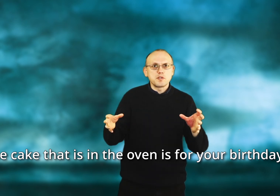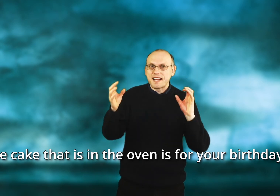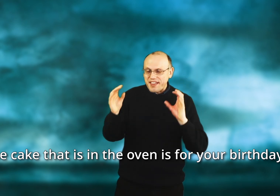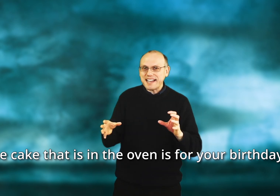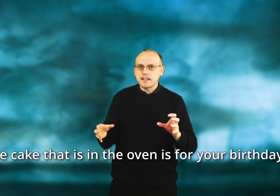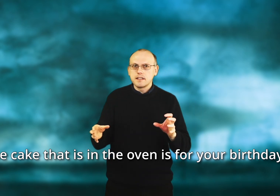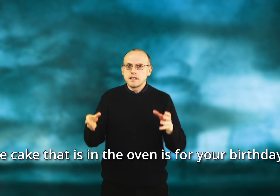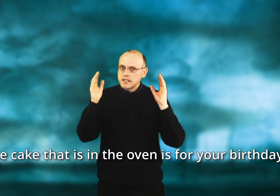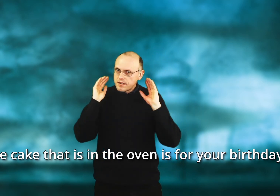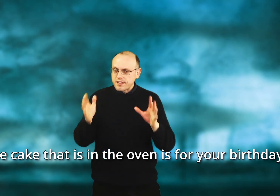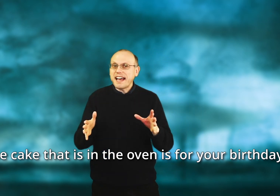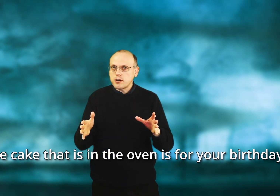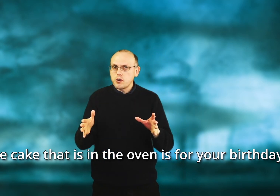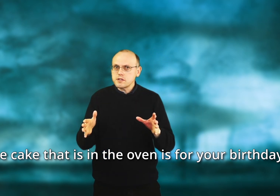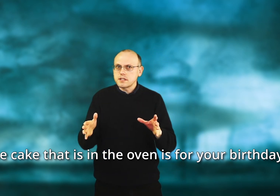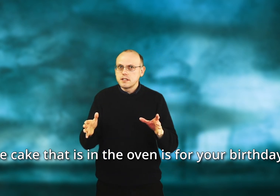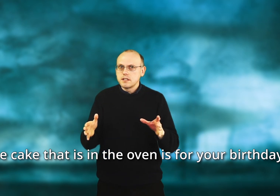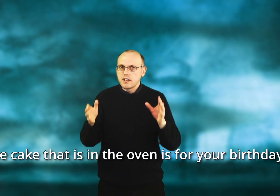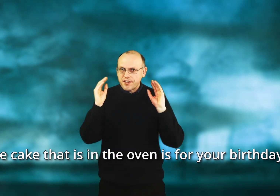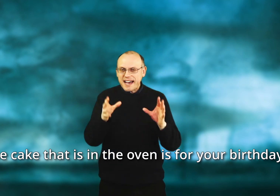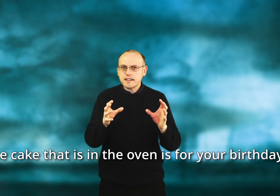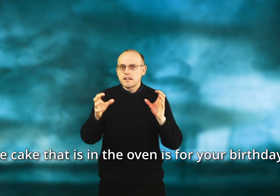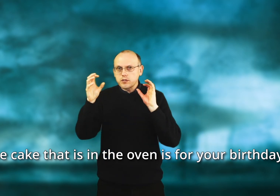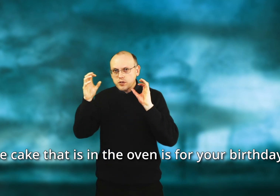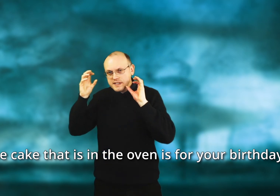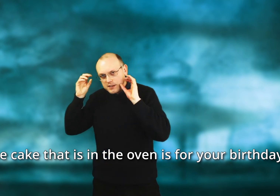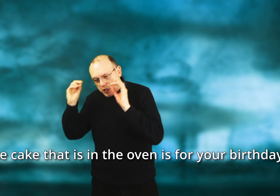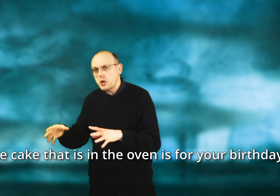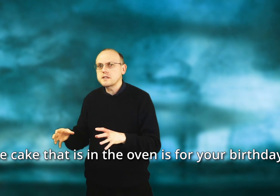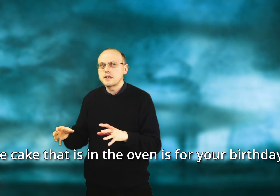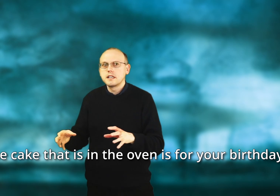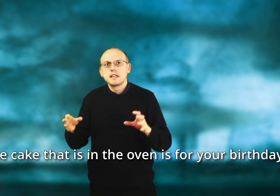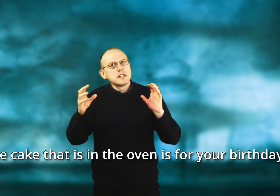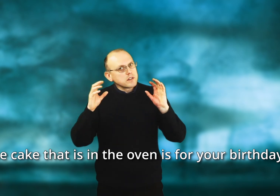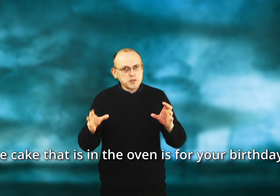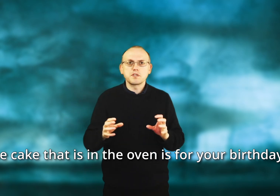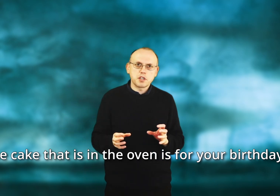that, in that clause, that introduces a clause don't use a comma